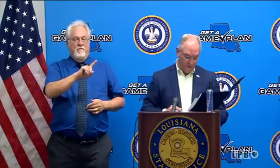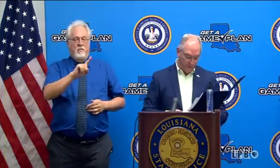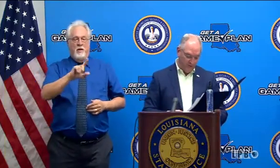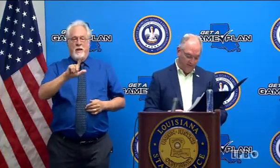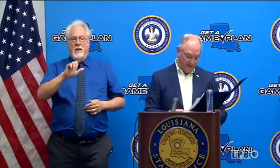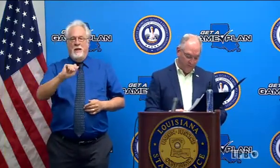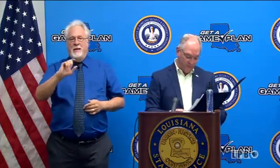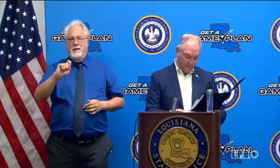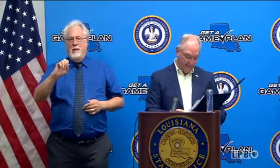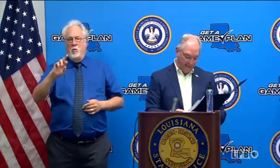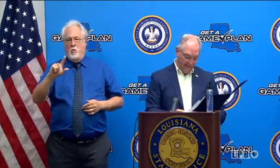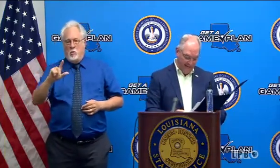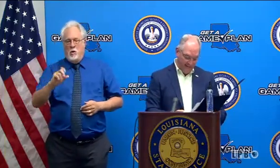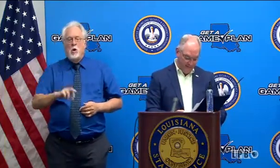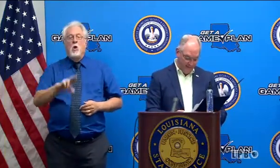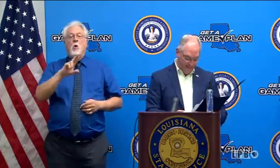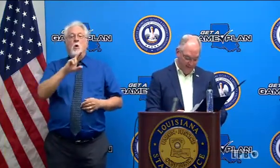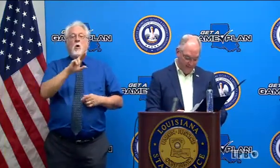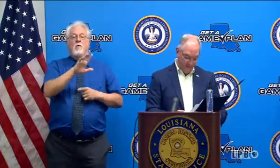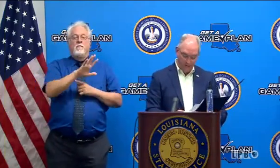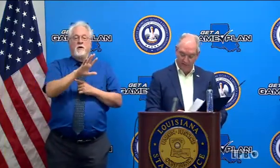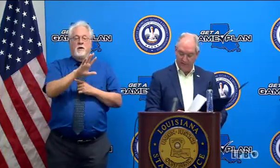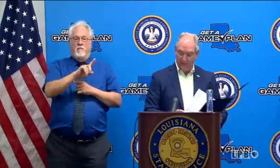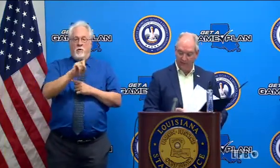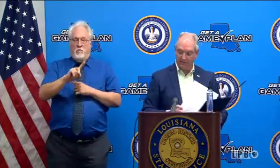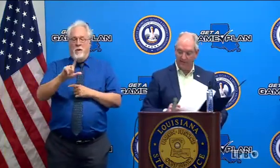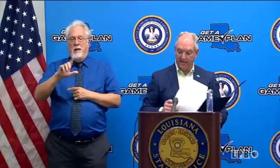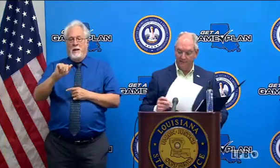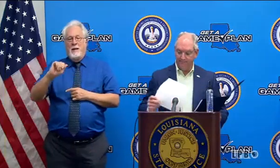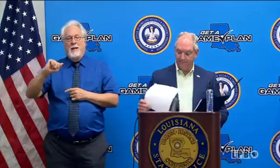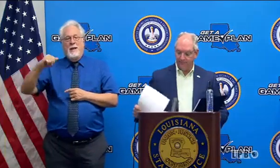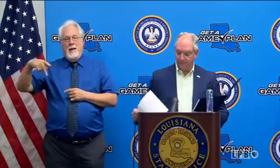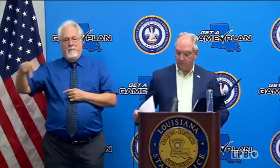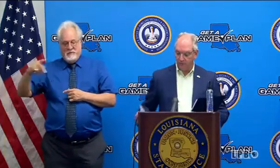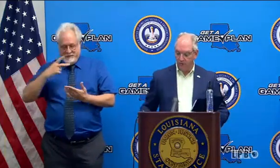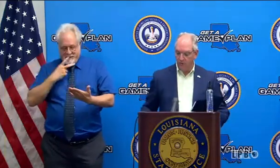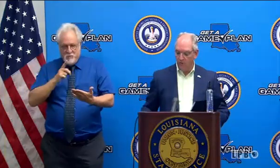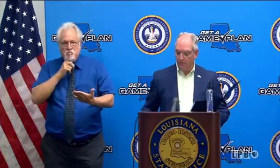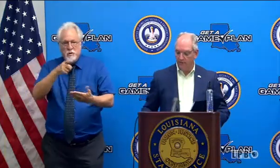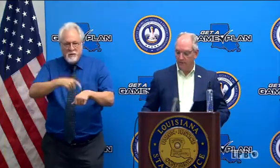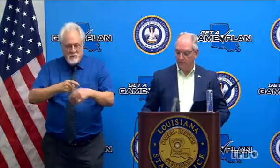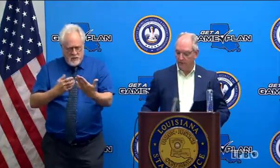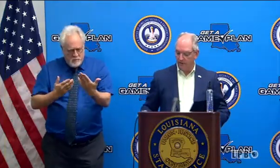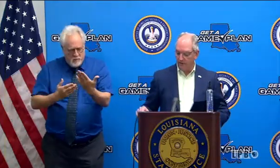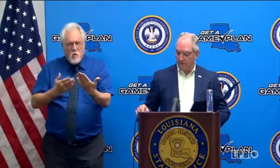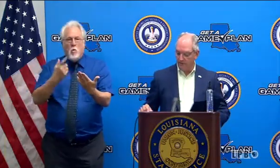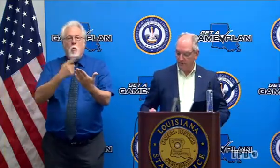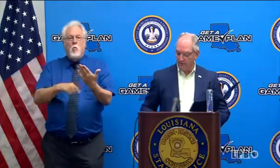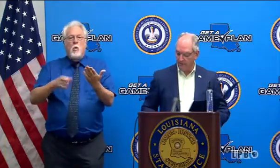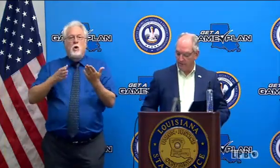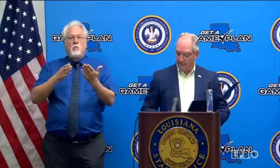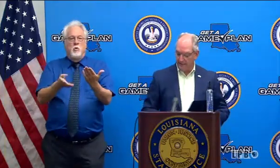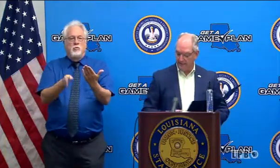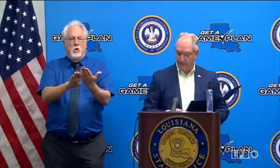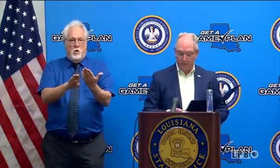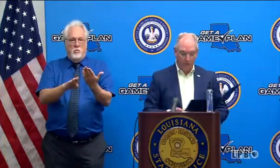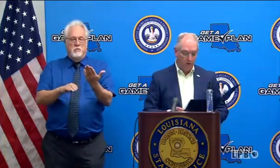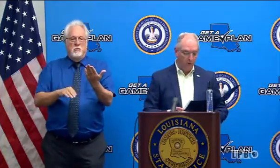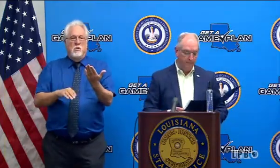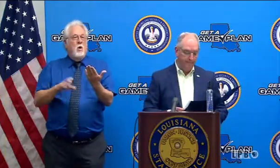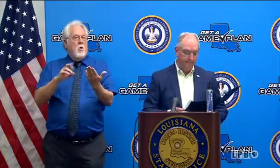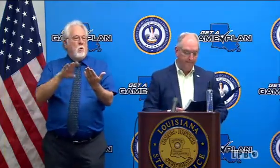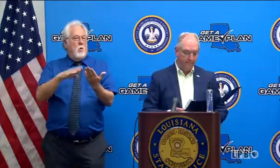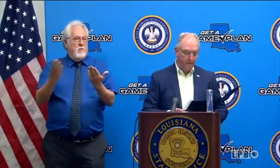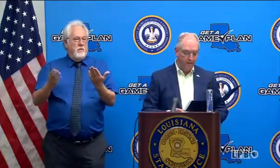511la.org, or the 511la app, and you will see real time what roads are closed